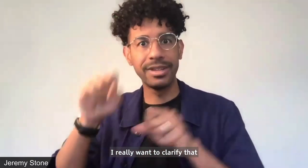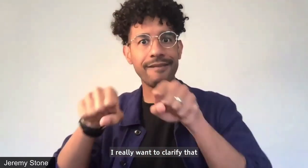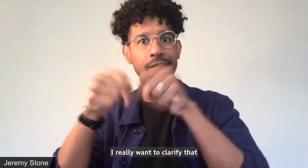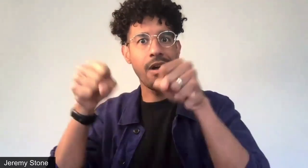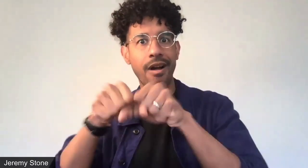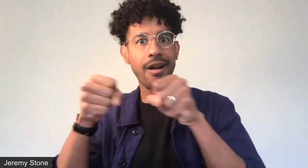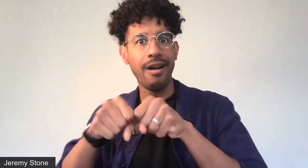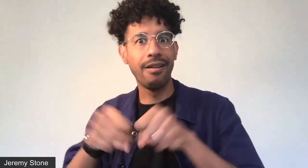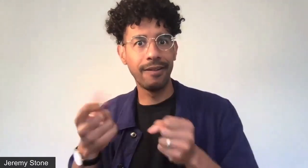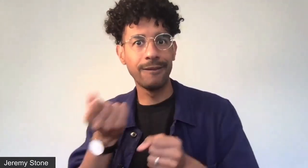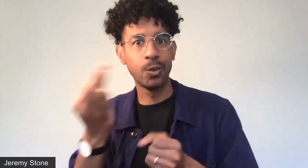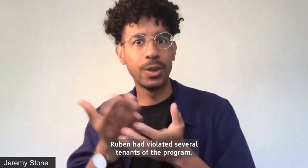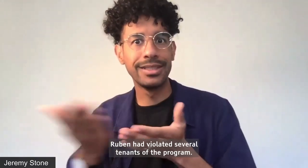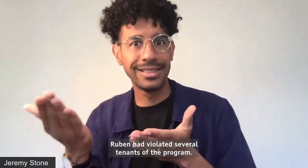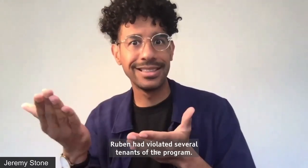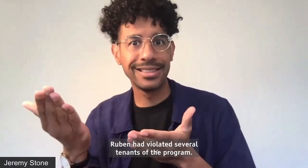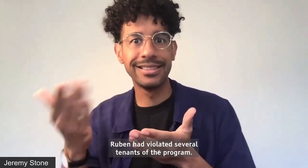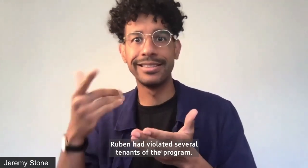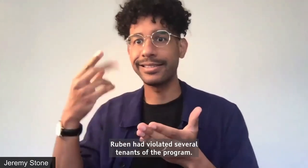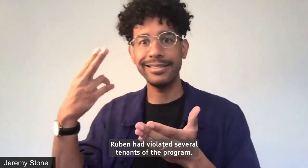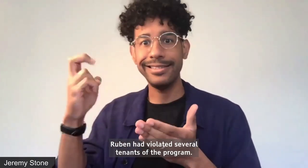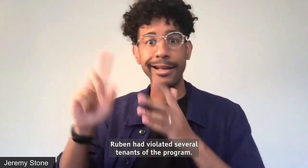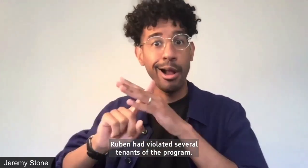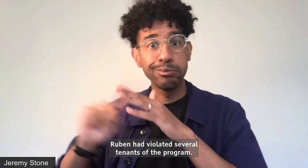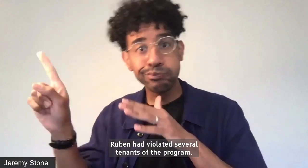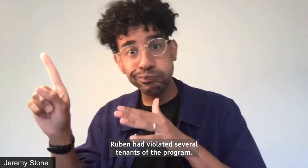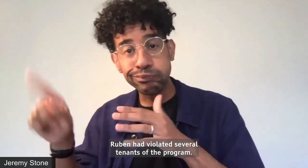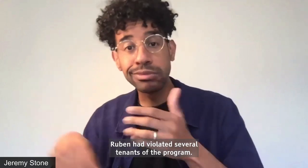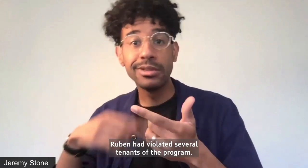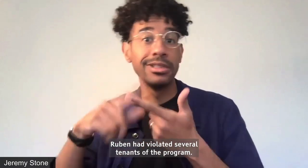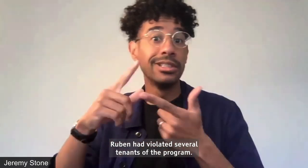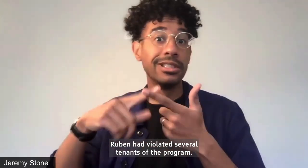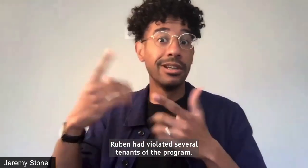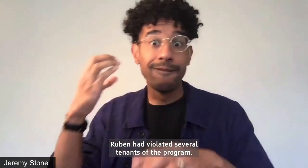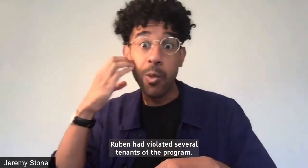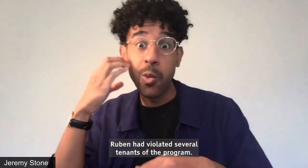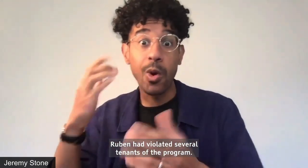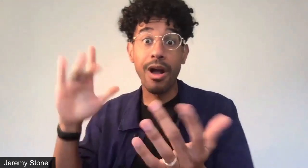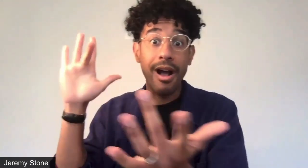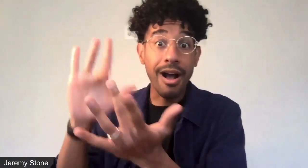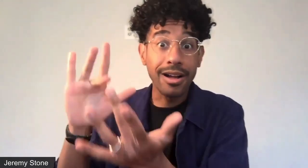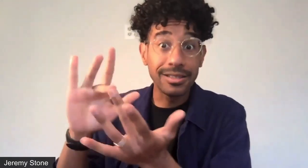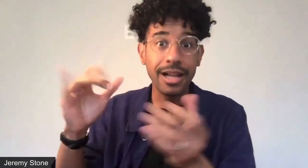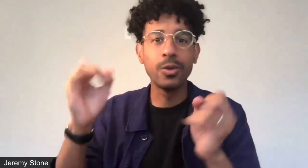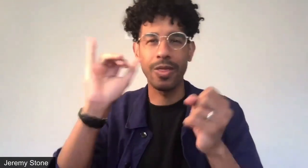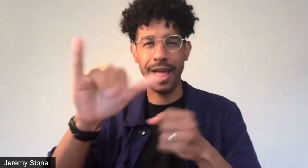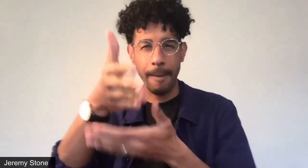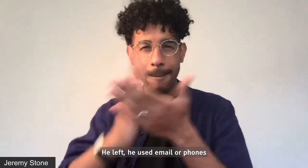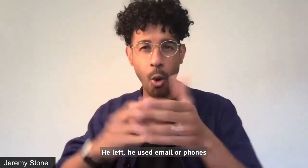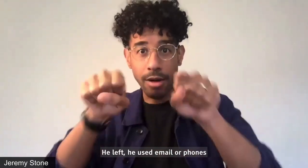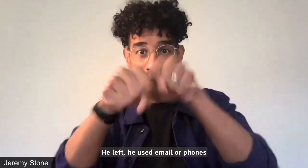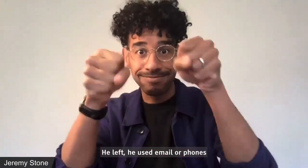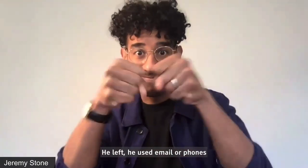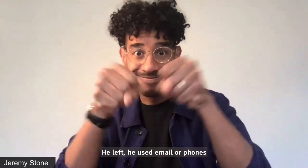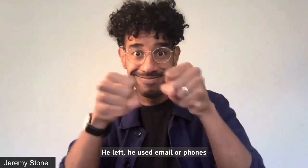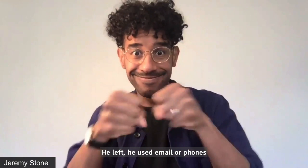clarify that Ruben had violated several tenets of the program. He